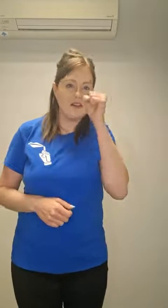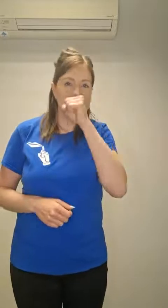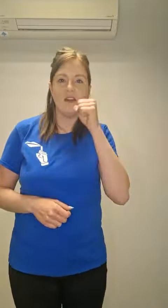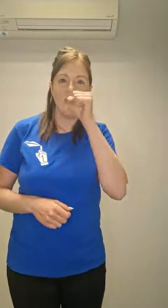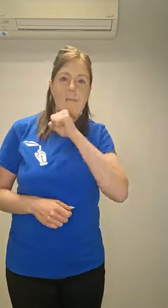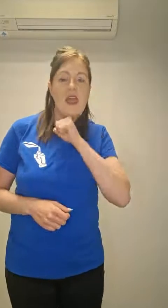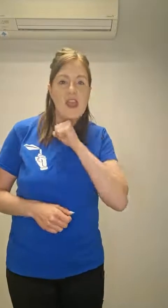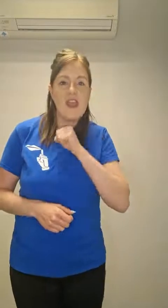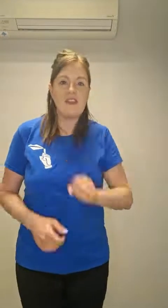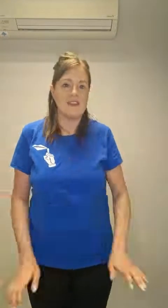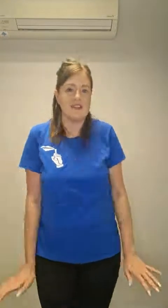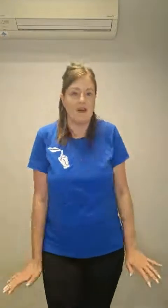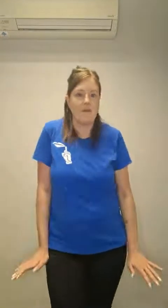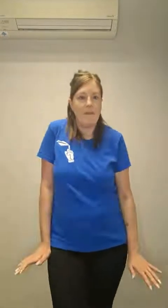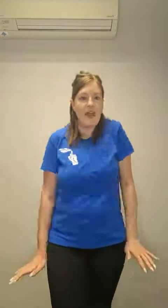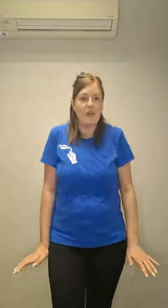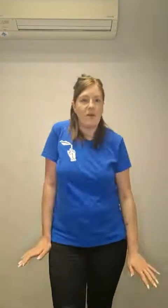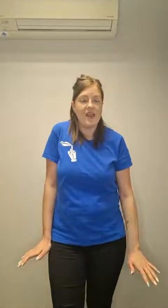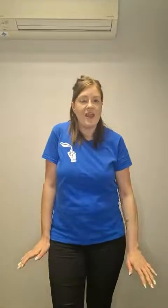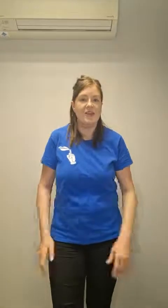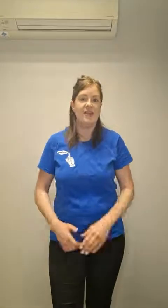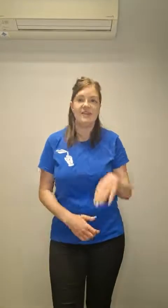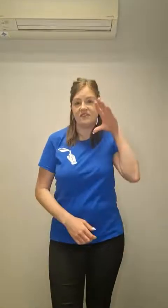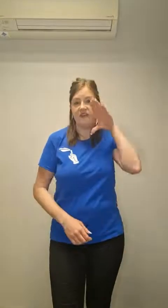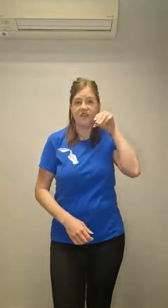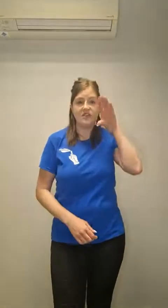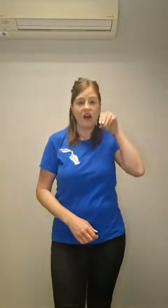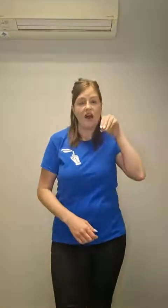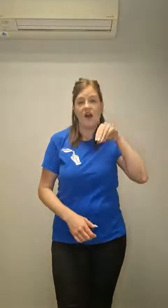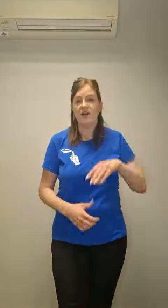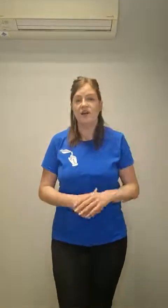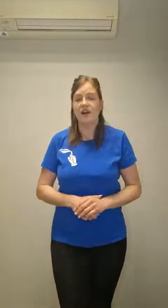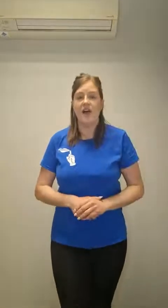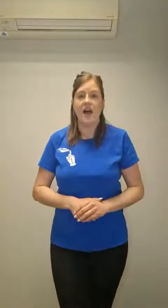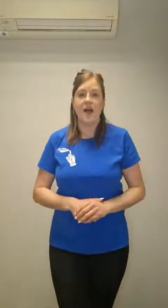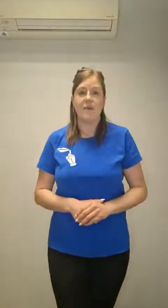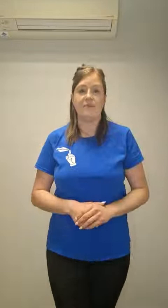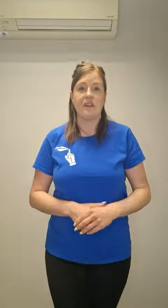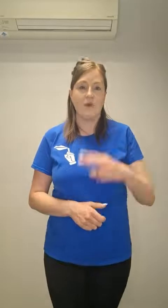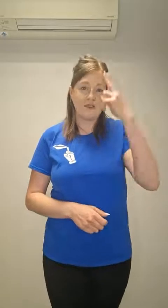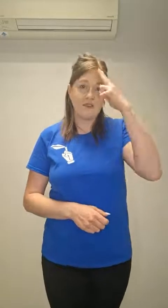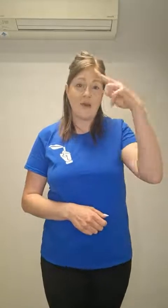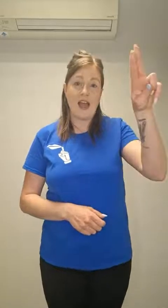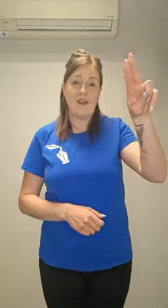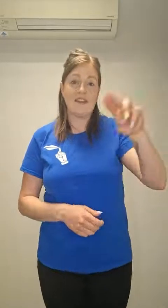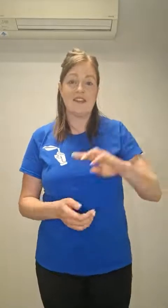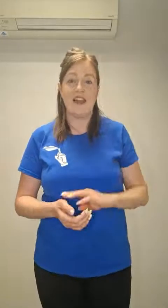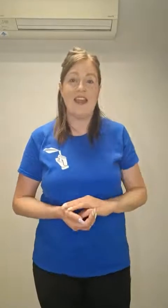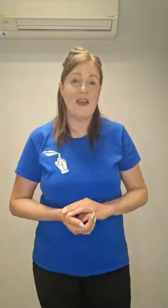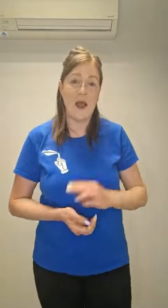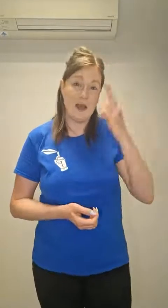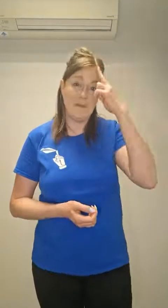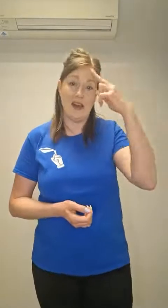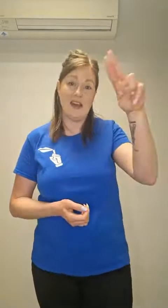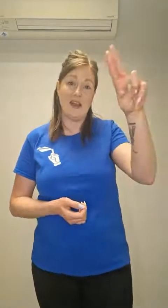sign for pig, did the sign for penguin, sign for duck. Also taught you how to say my name